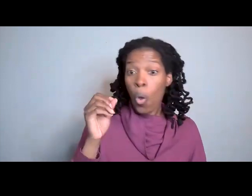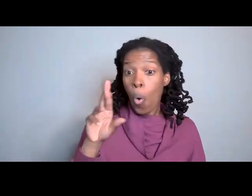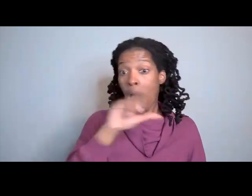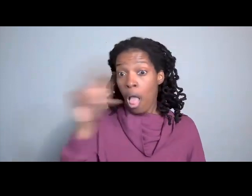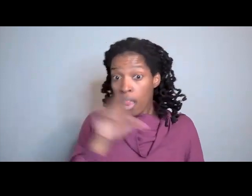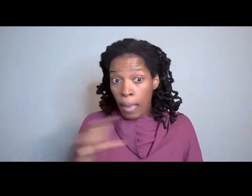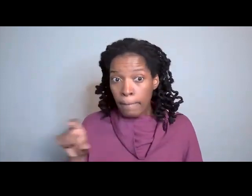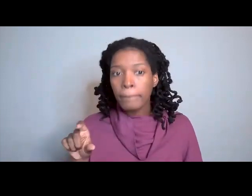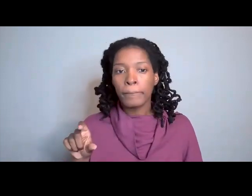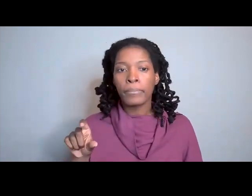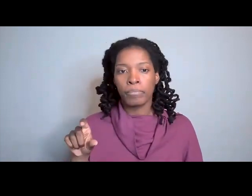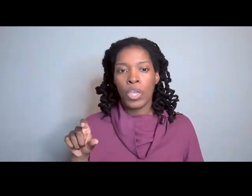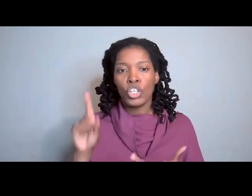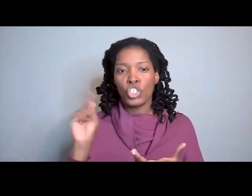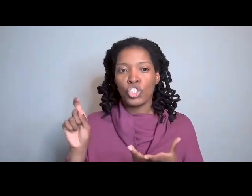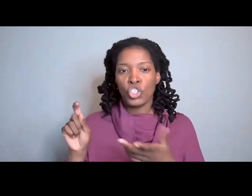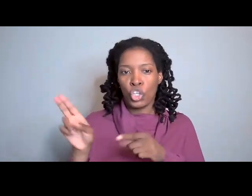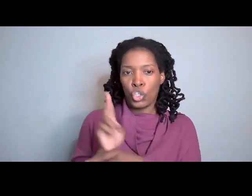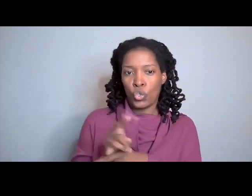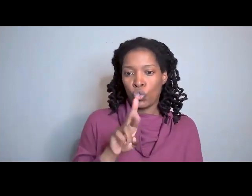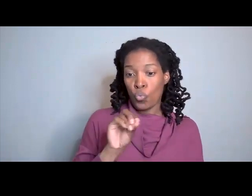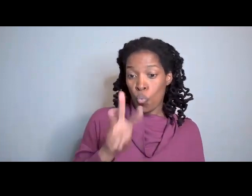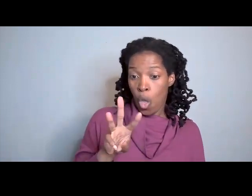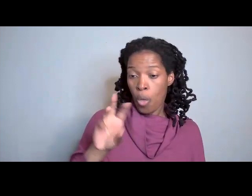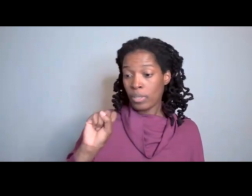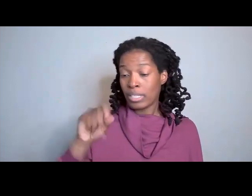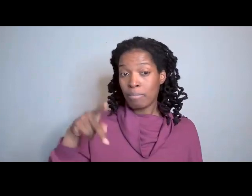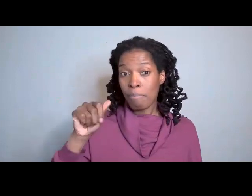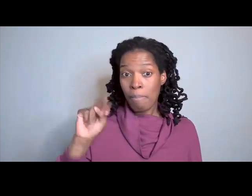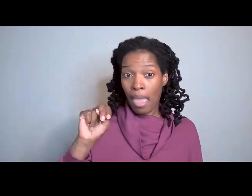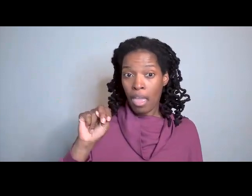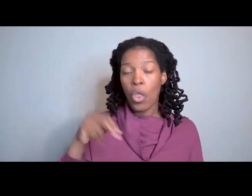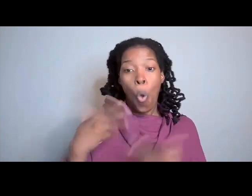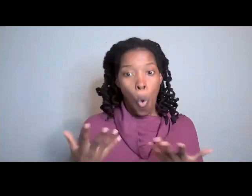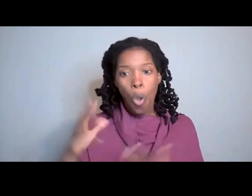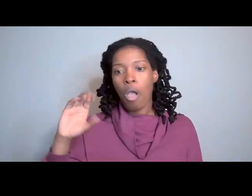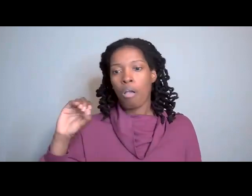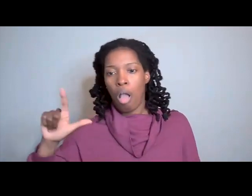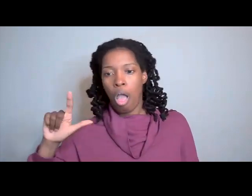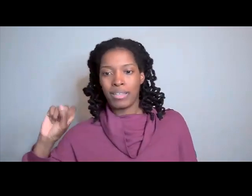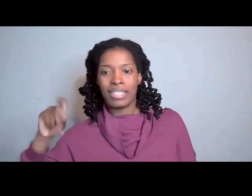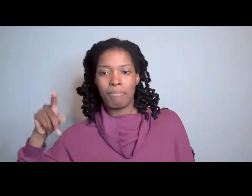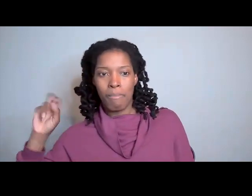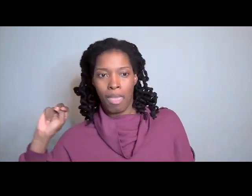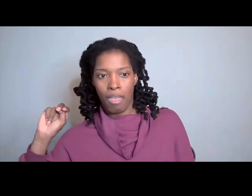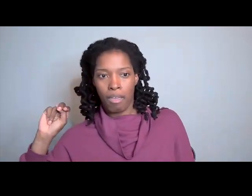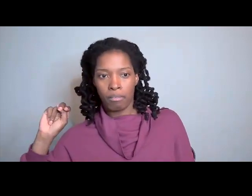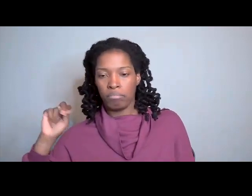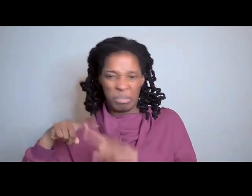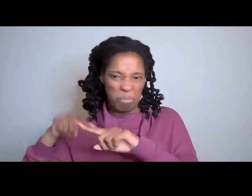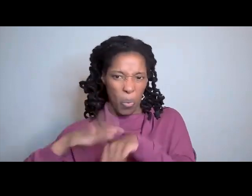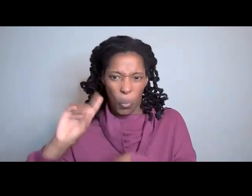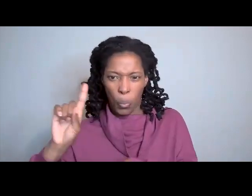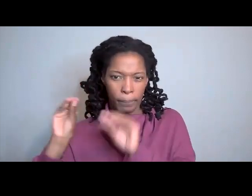on where they are situated. So for tables that contain blank cells, sometimes are used